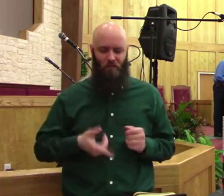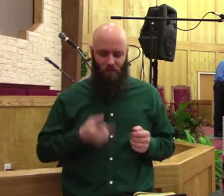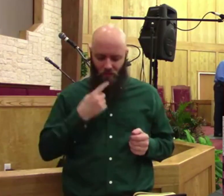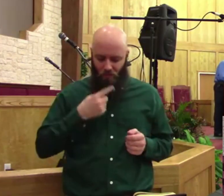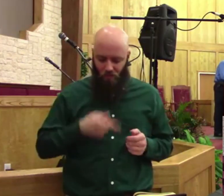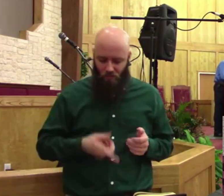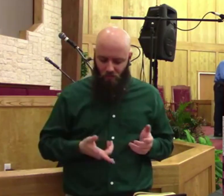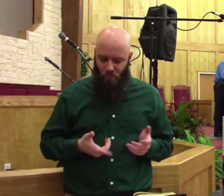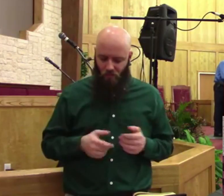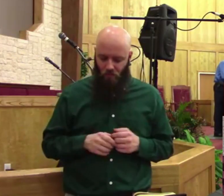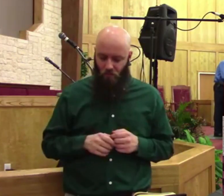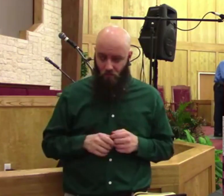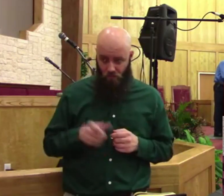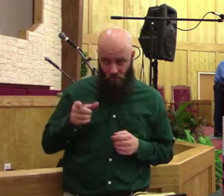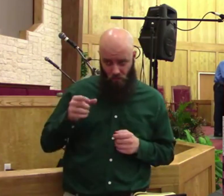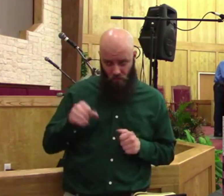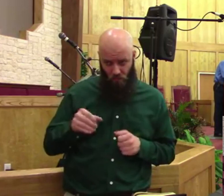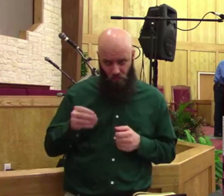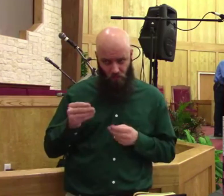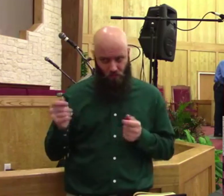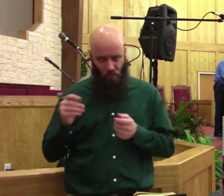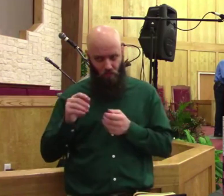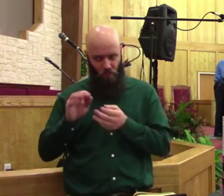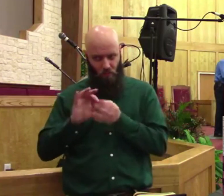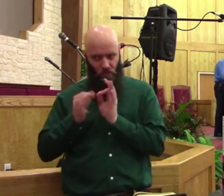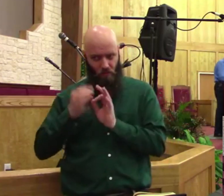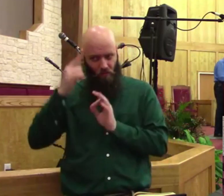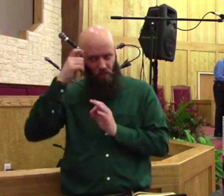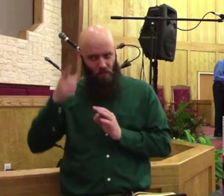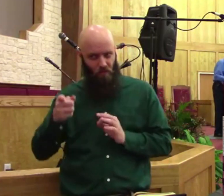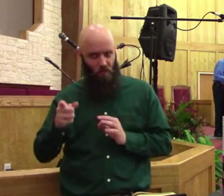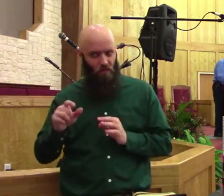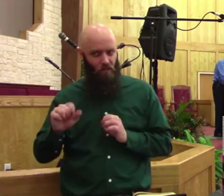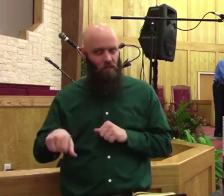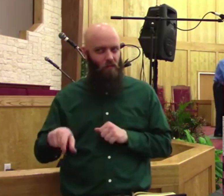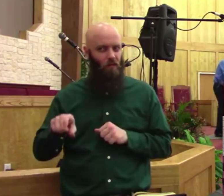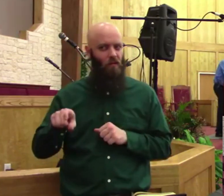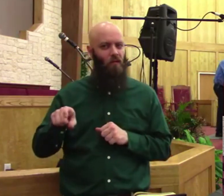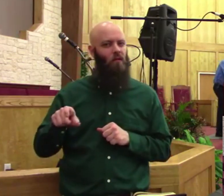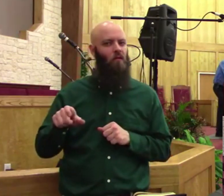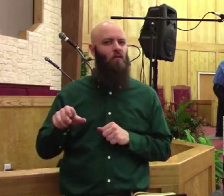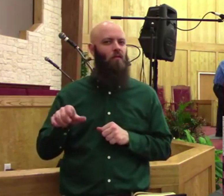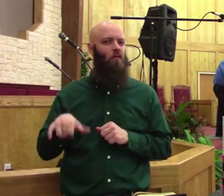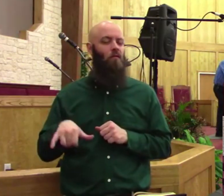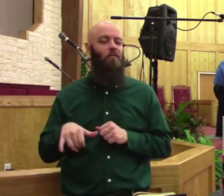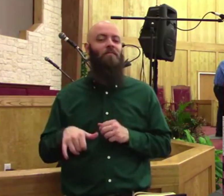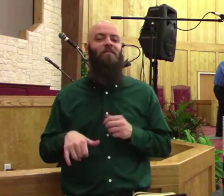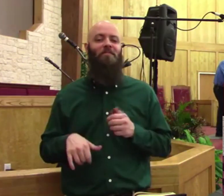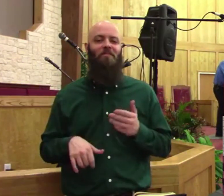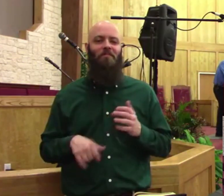problems, interpret dreams. And again, the contrast,